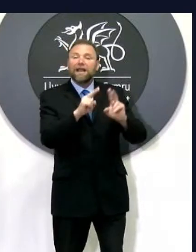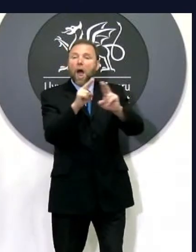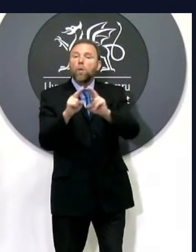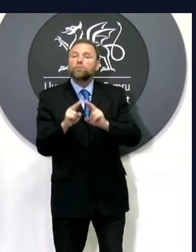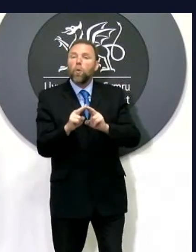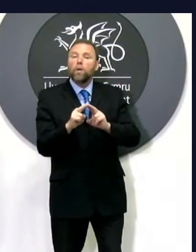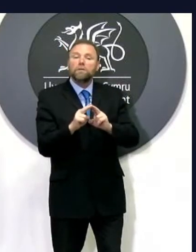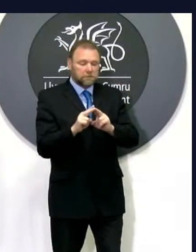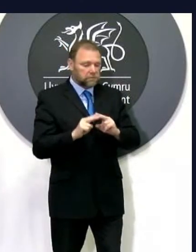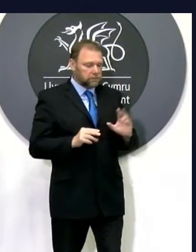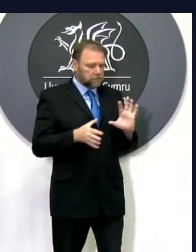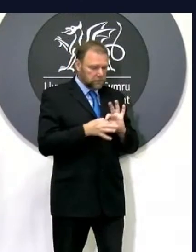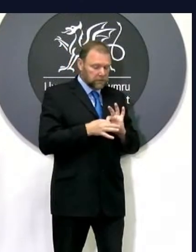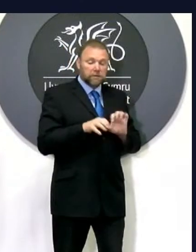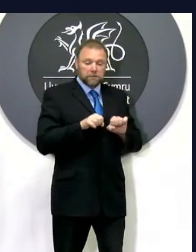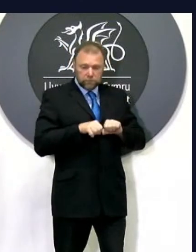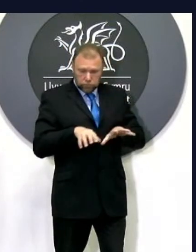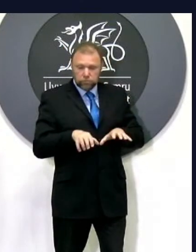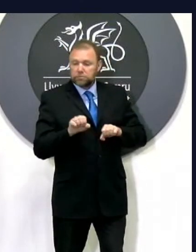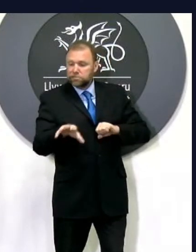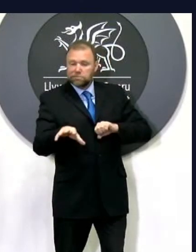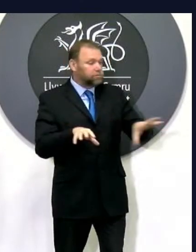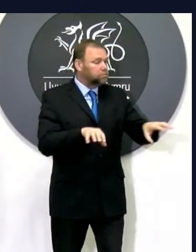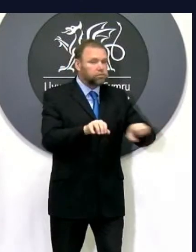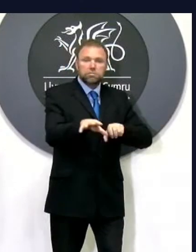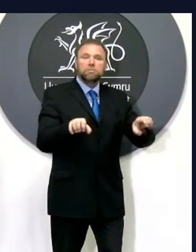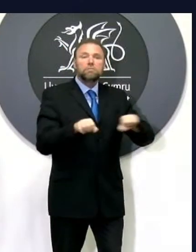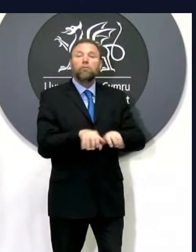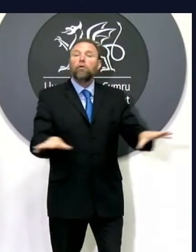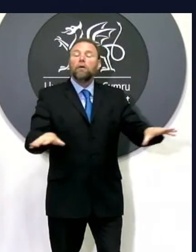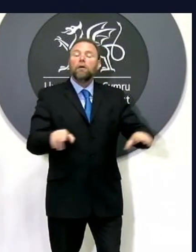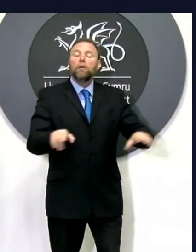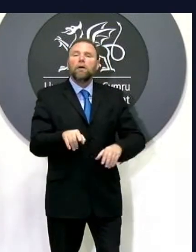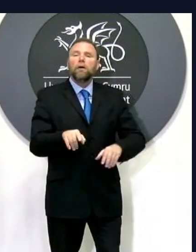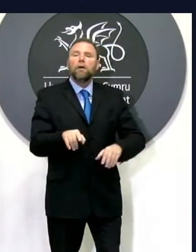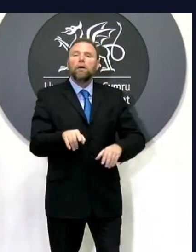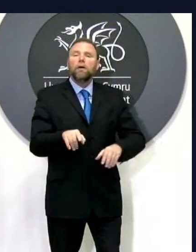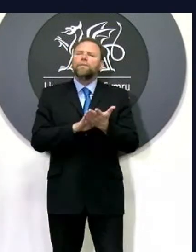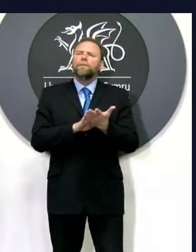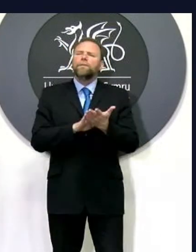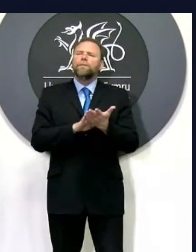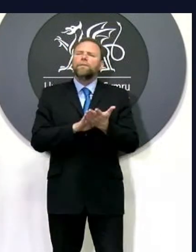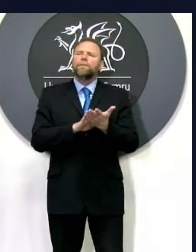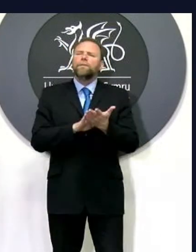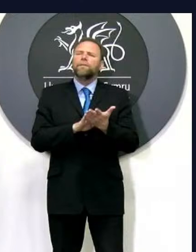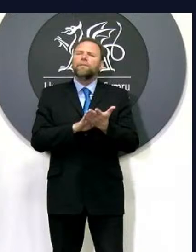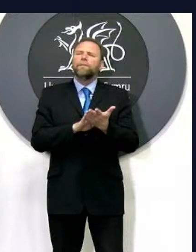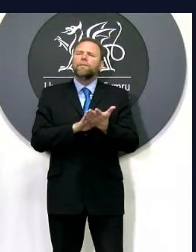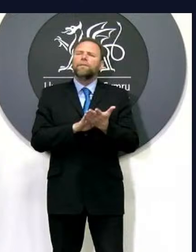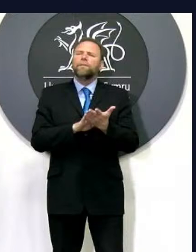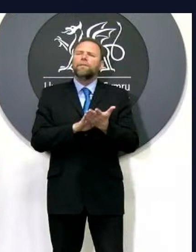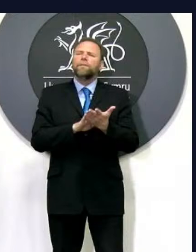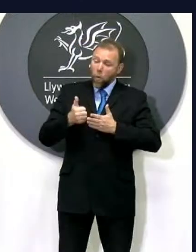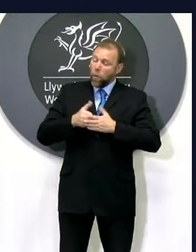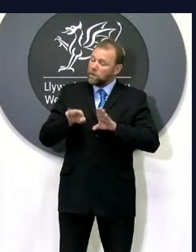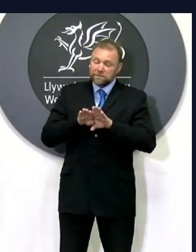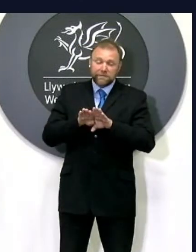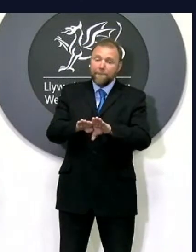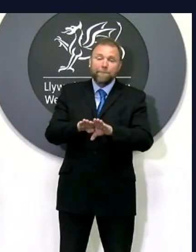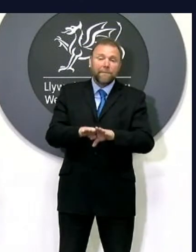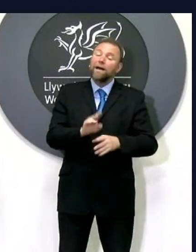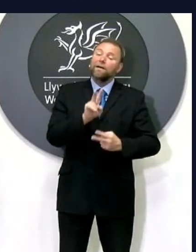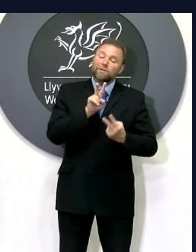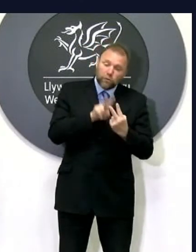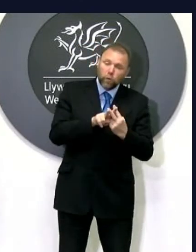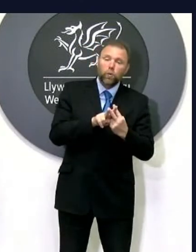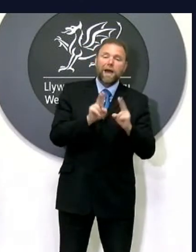Our rule in Wales throughout has been that it's a number of people from two households who are able to meet for outdoor